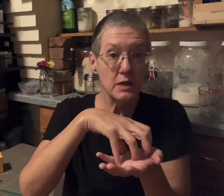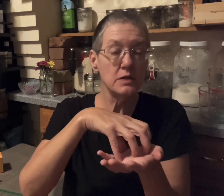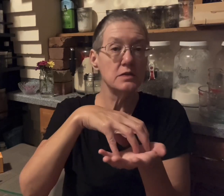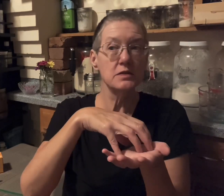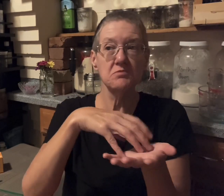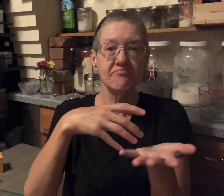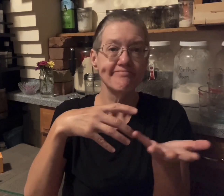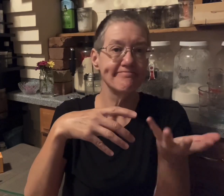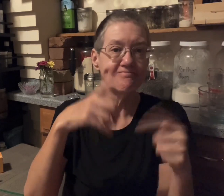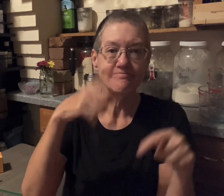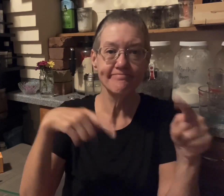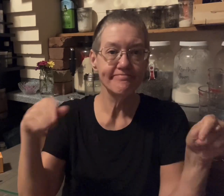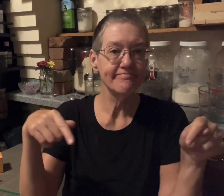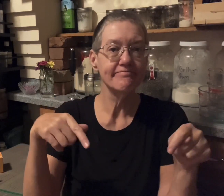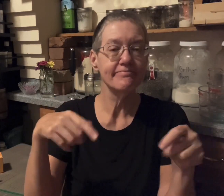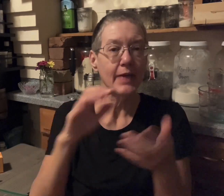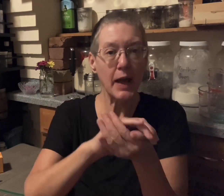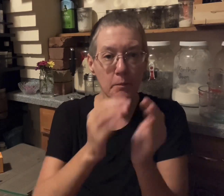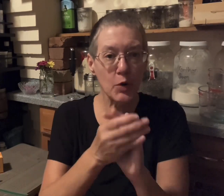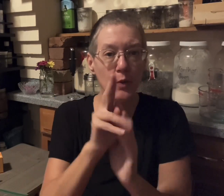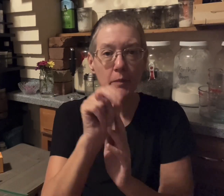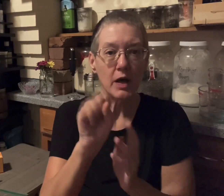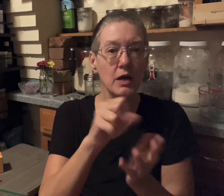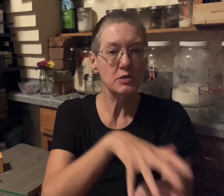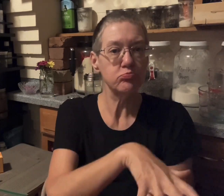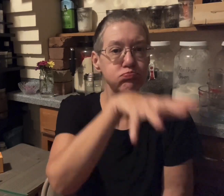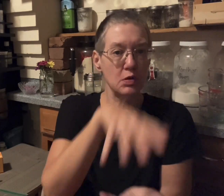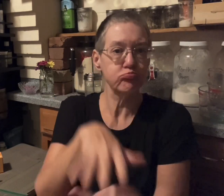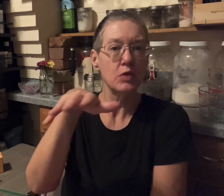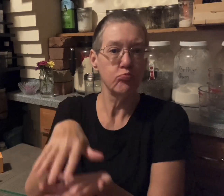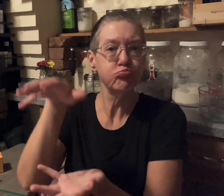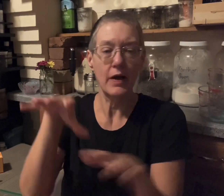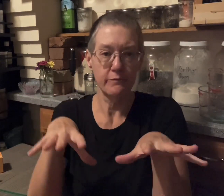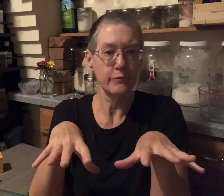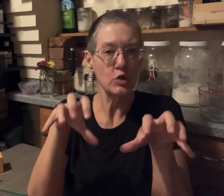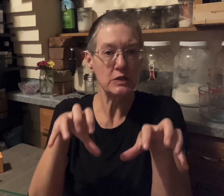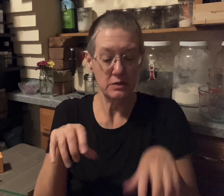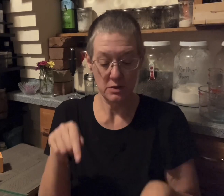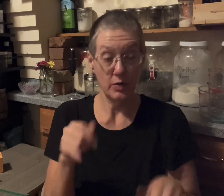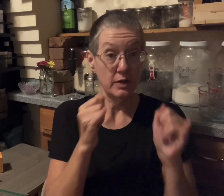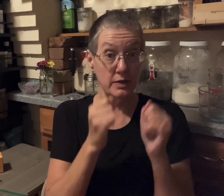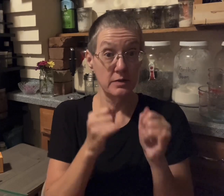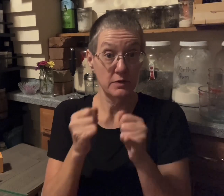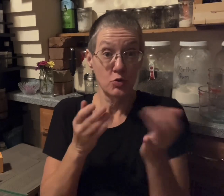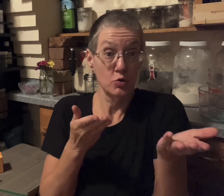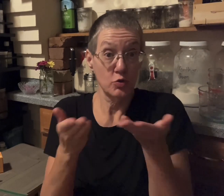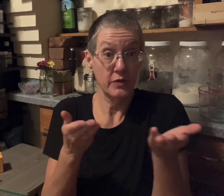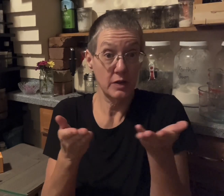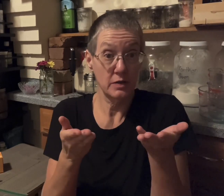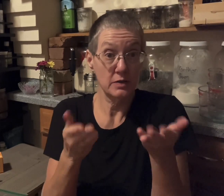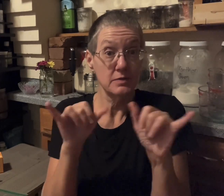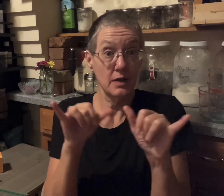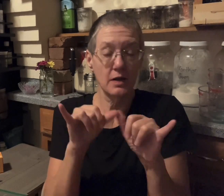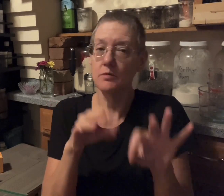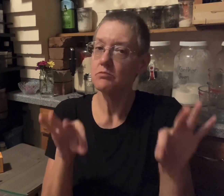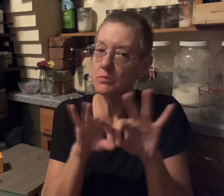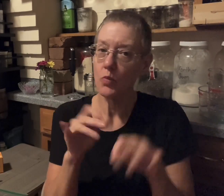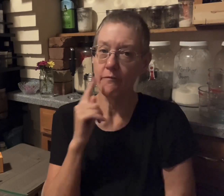cookies, muffins, a variety of things, hamburger buns. I have them all stacked in the freezer. And I package them